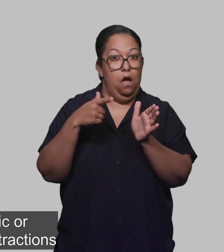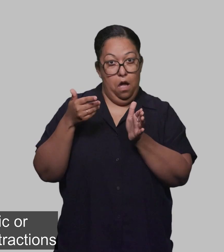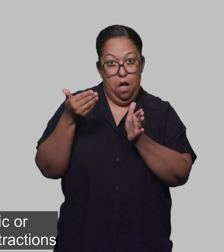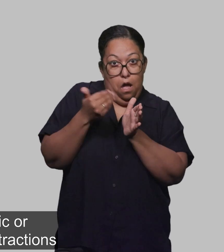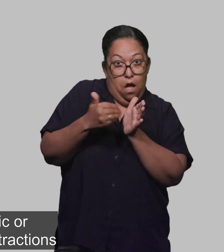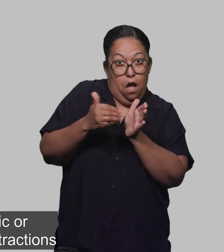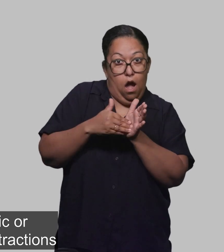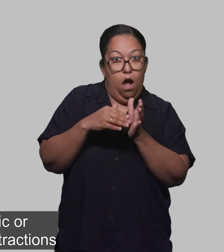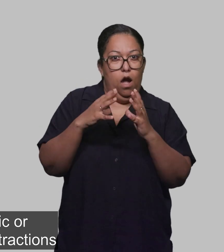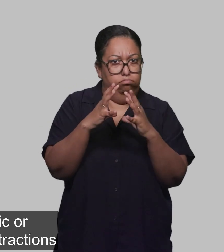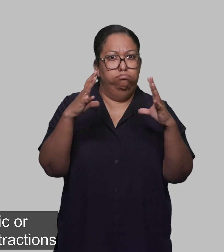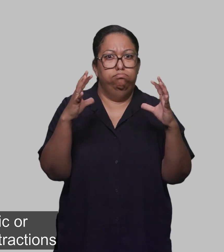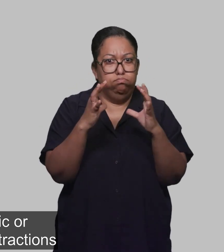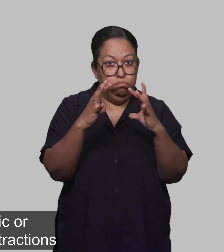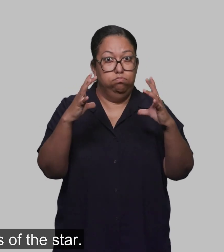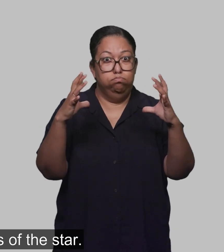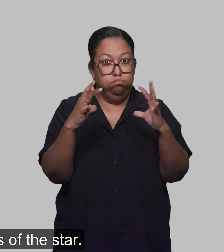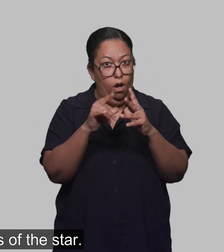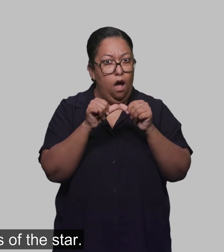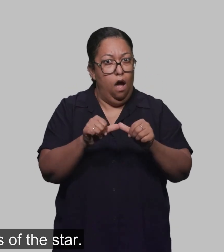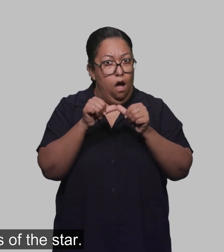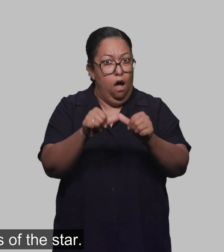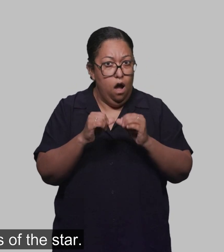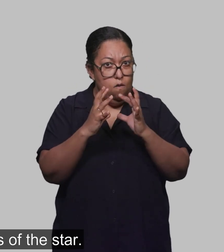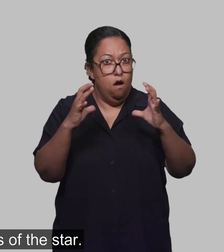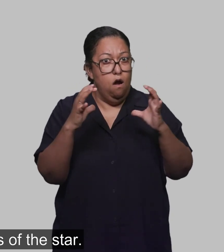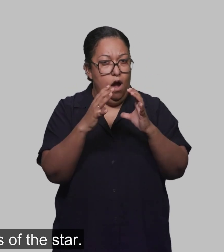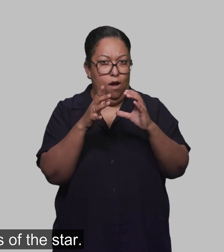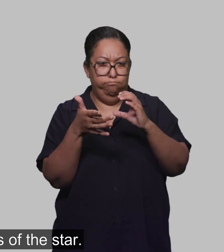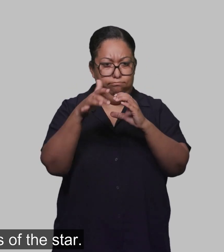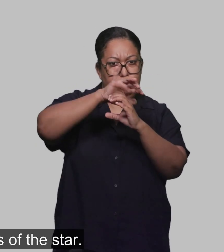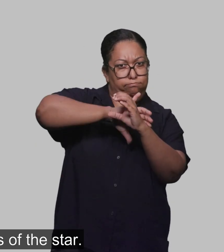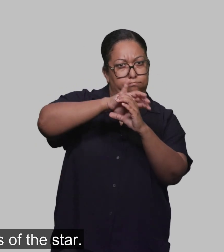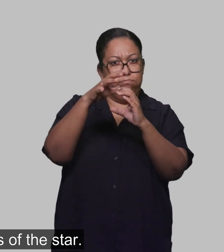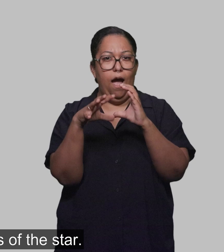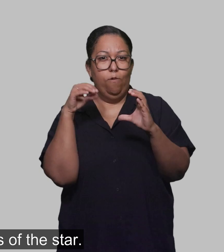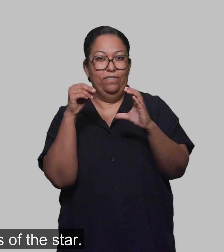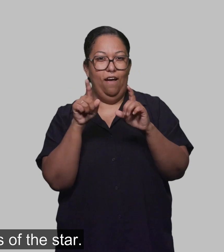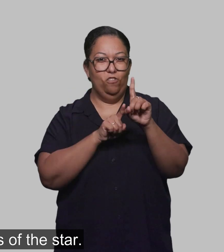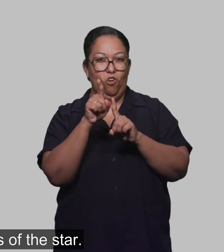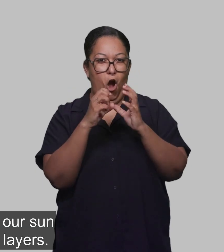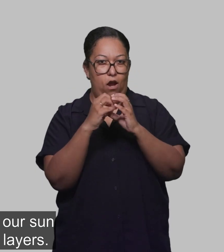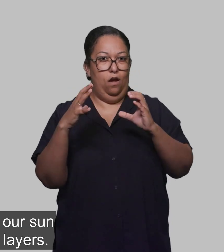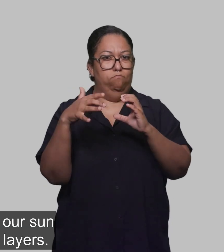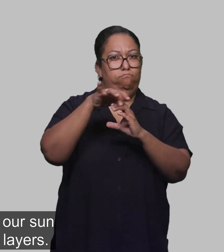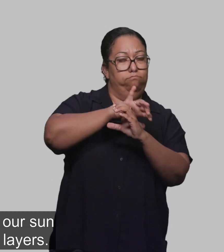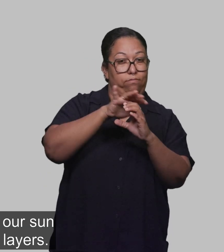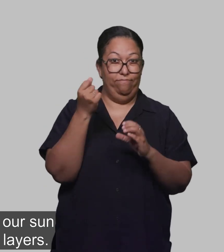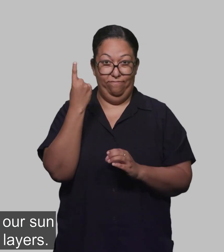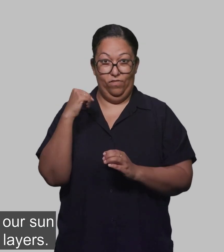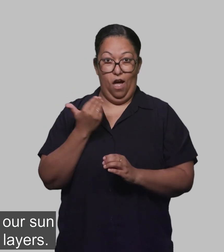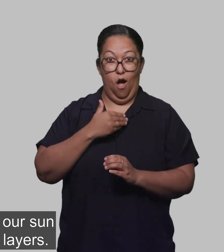periodic contractions of the outer layers of the star. For example,